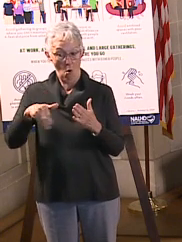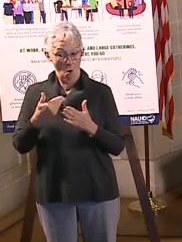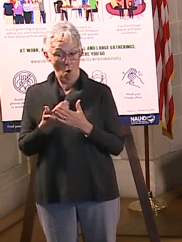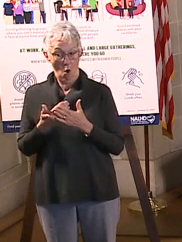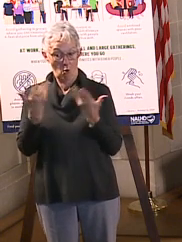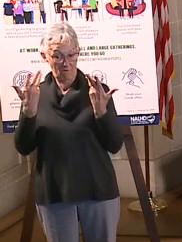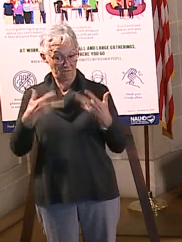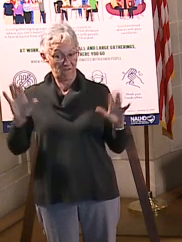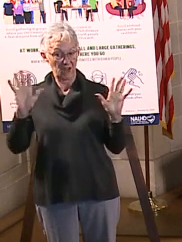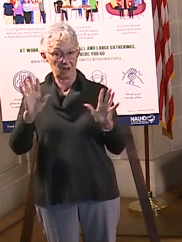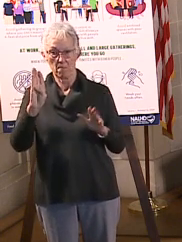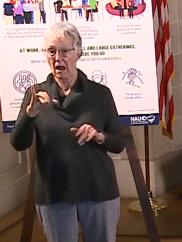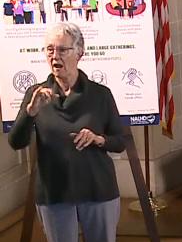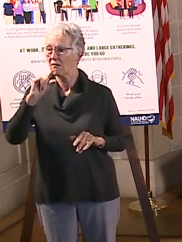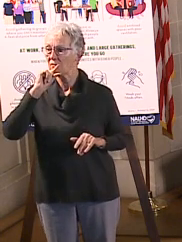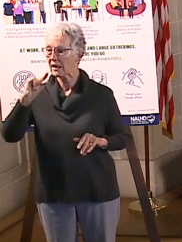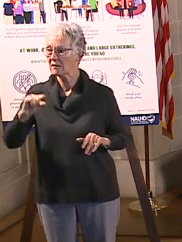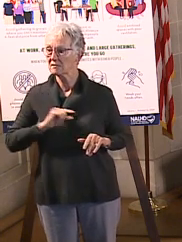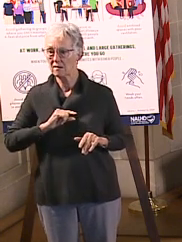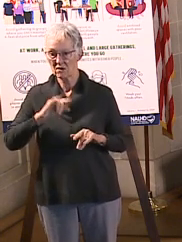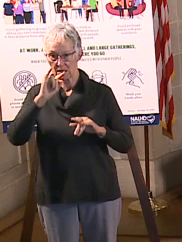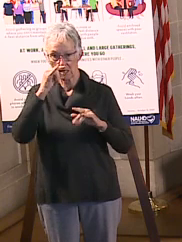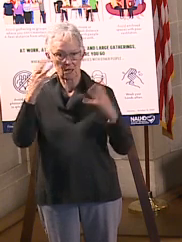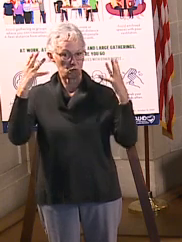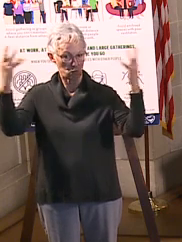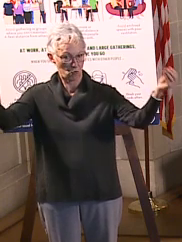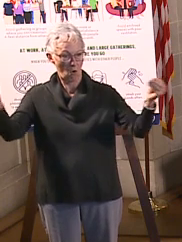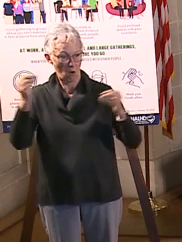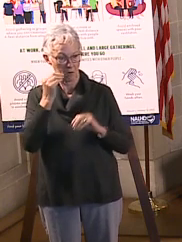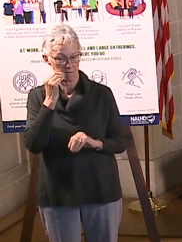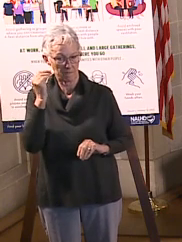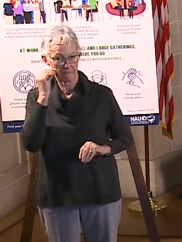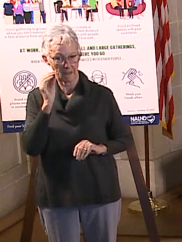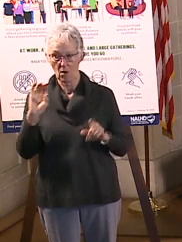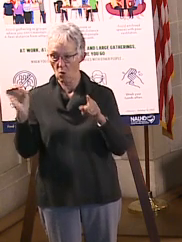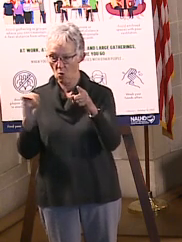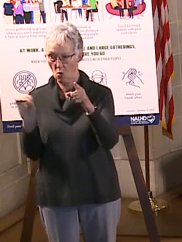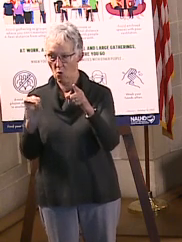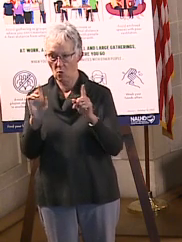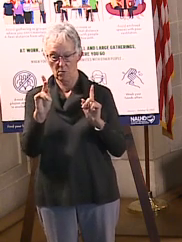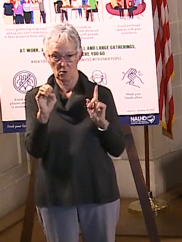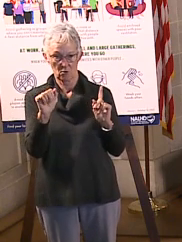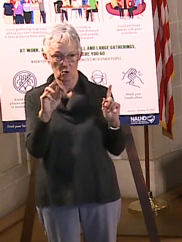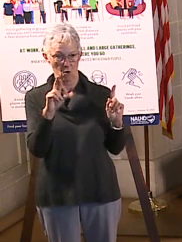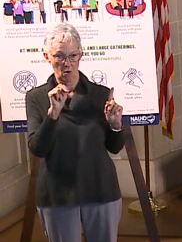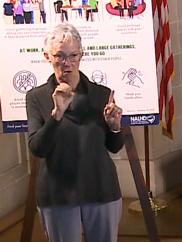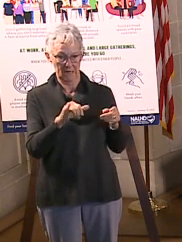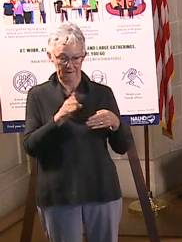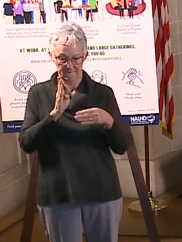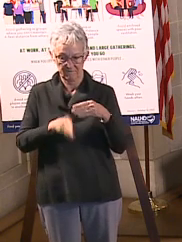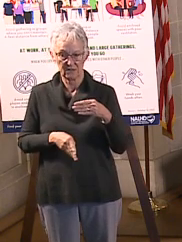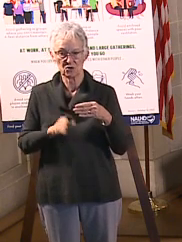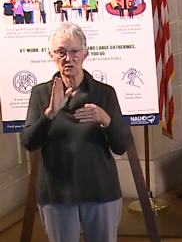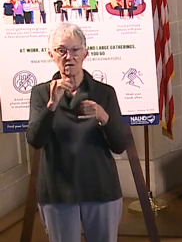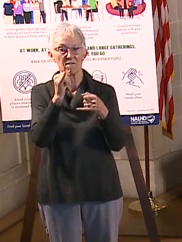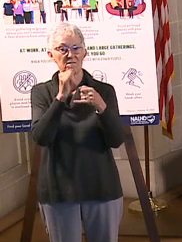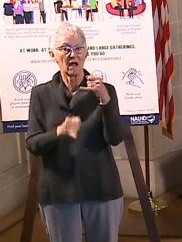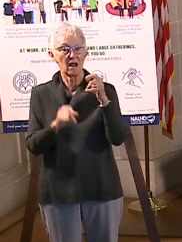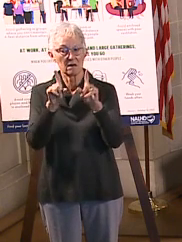are now on a break. And in Omaha and Kearney, they're finishing up now their final exams, mostly by remote.